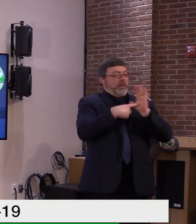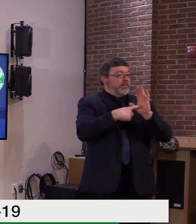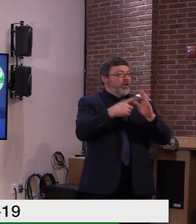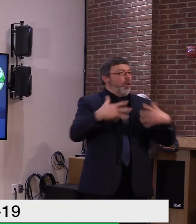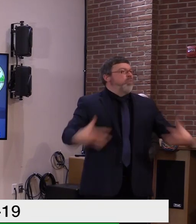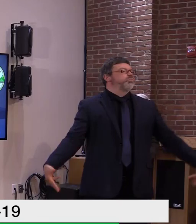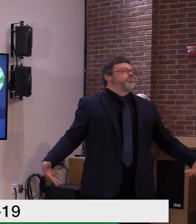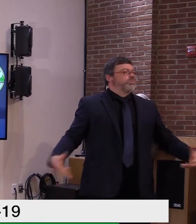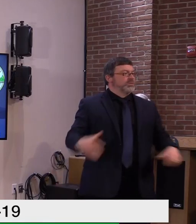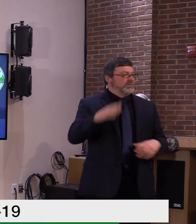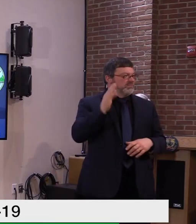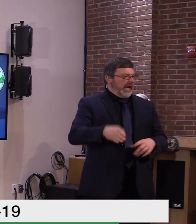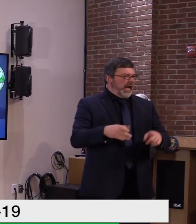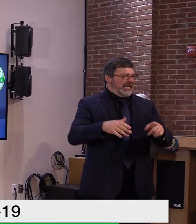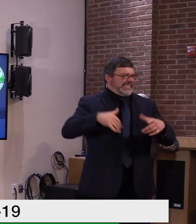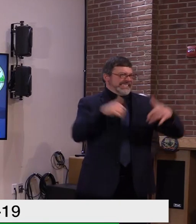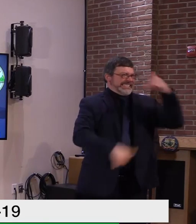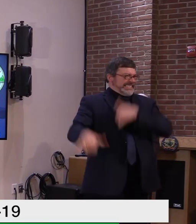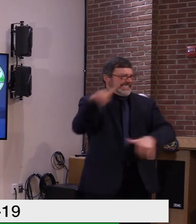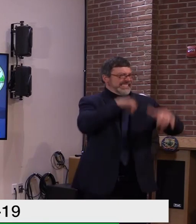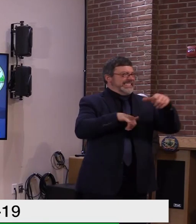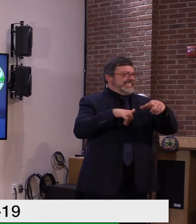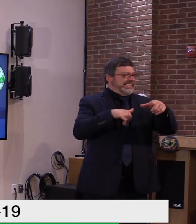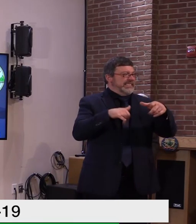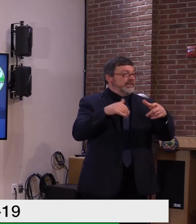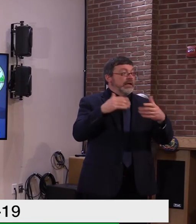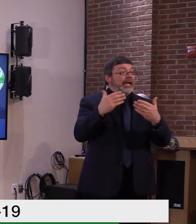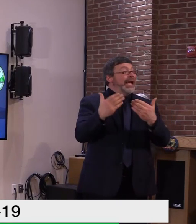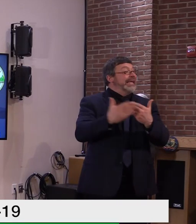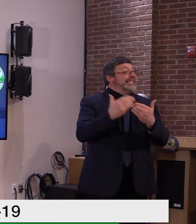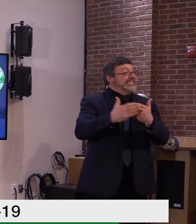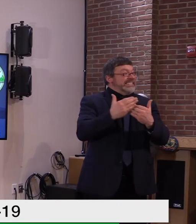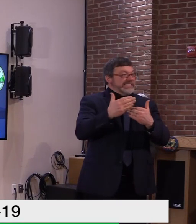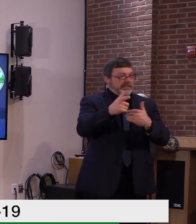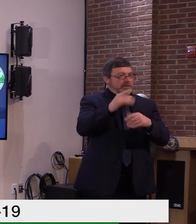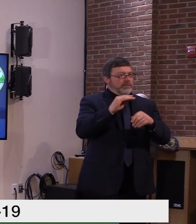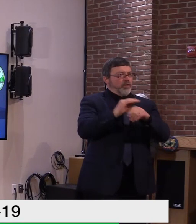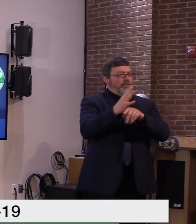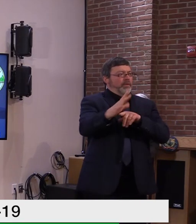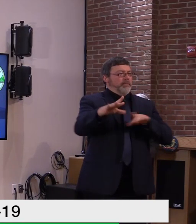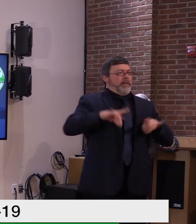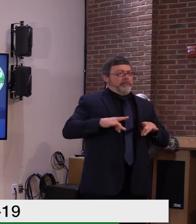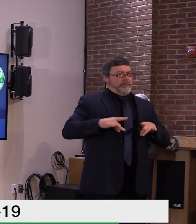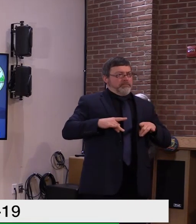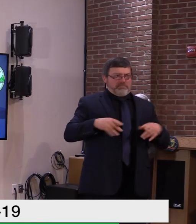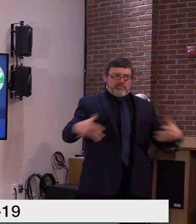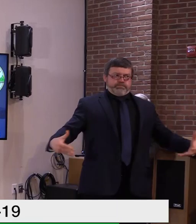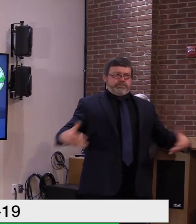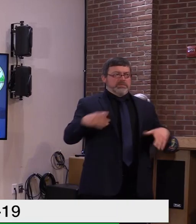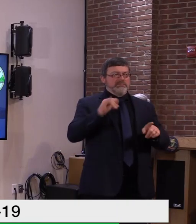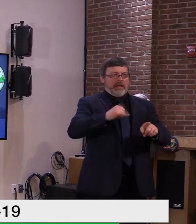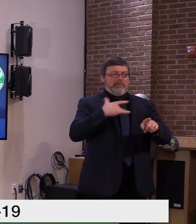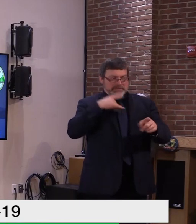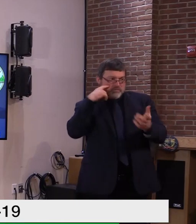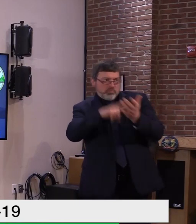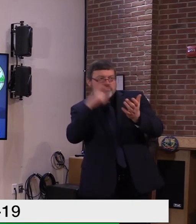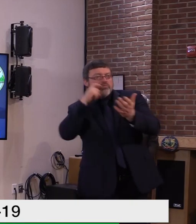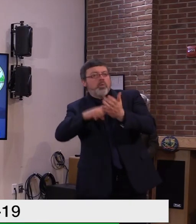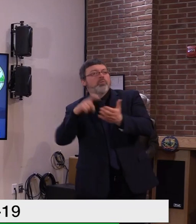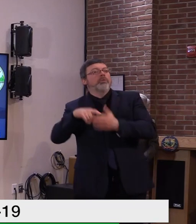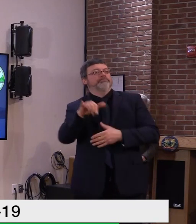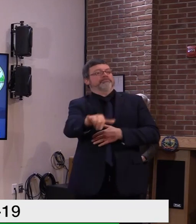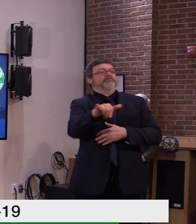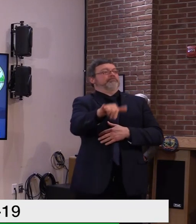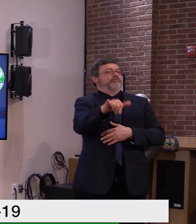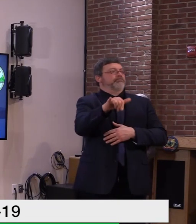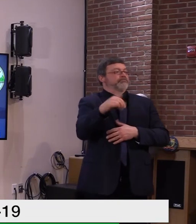Hypertension has been associated with getting COVID more easily. Neither of those necessarily mean your outcome from